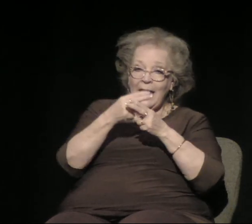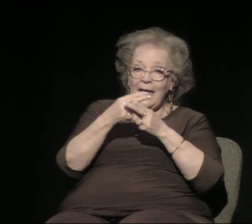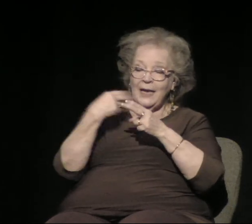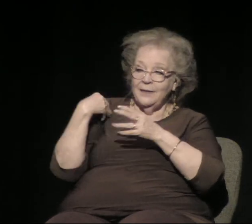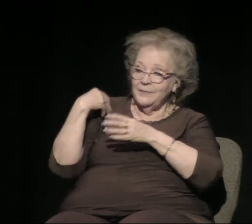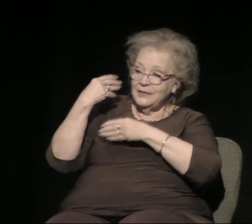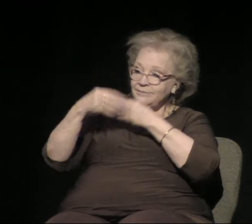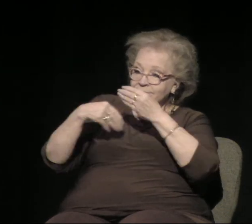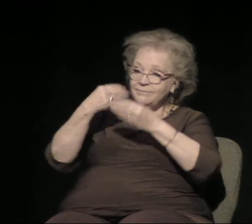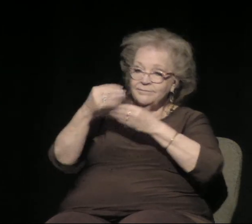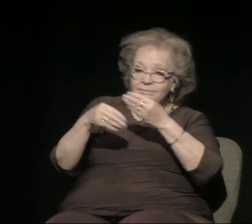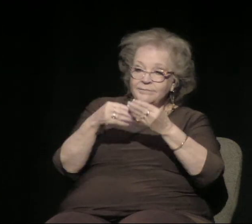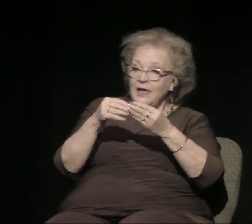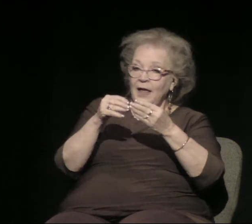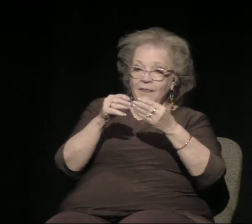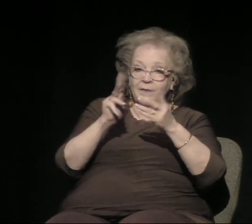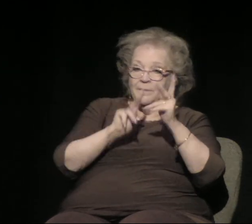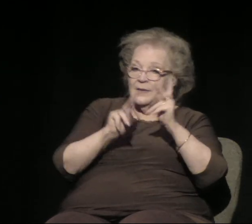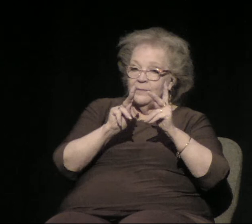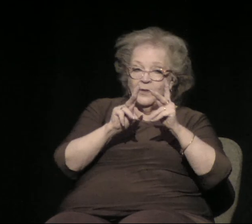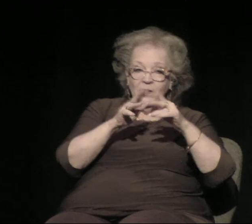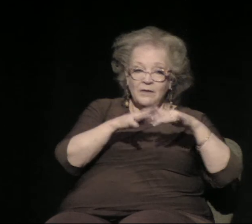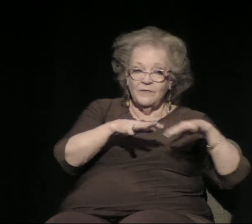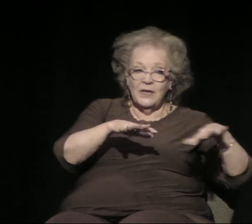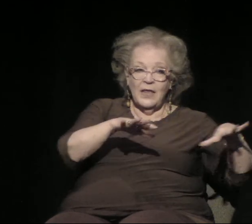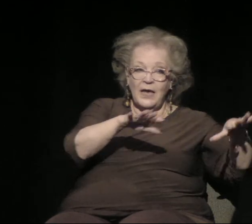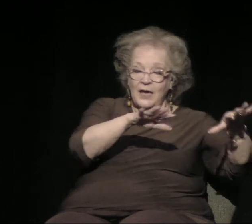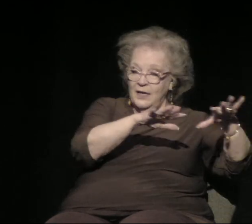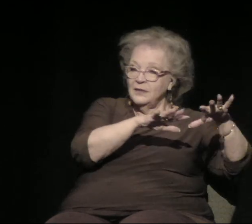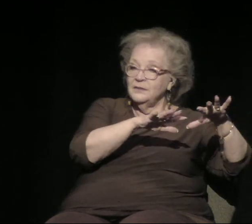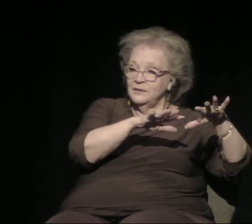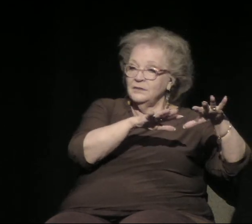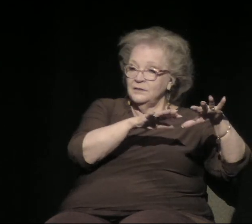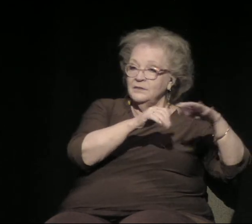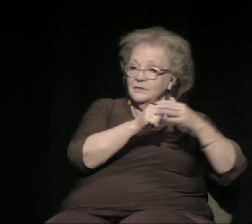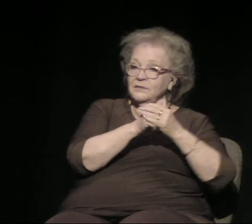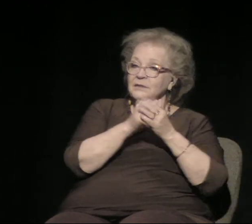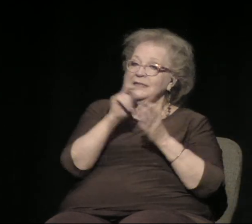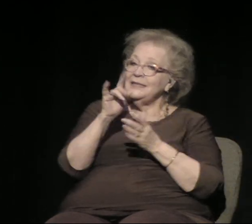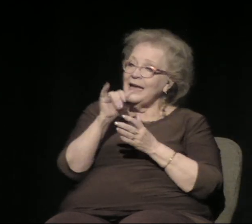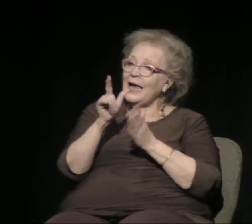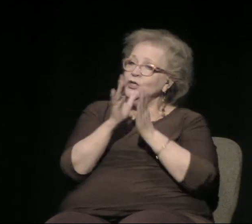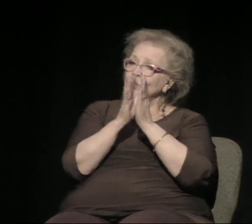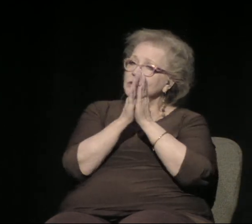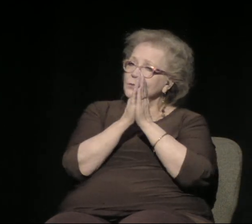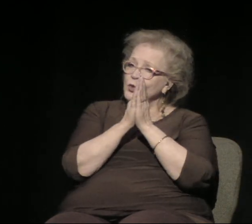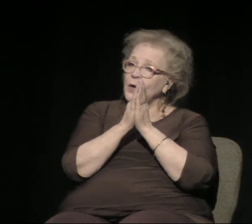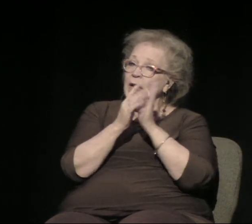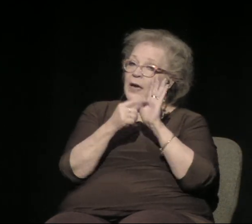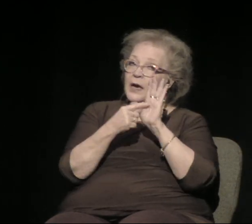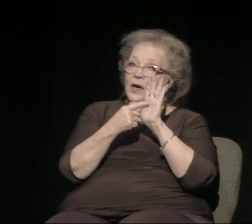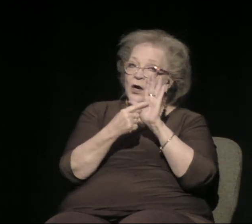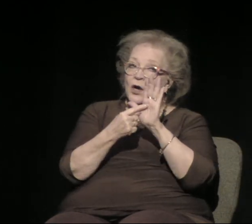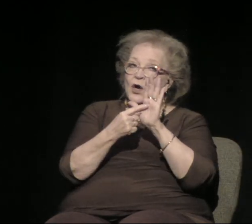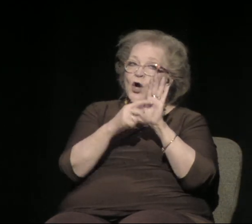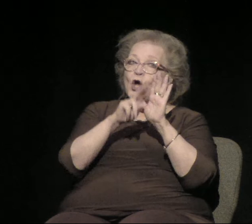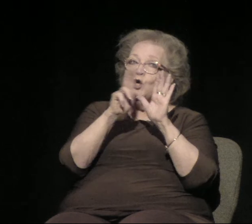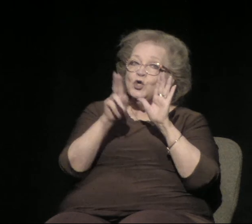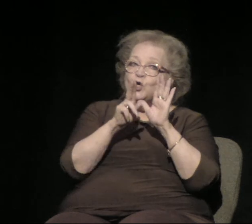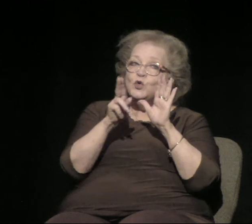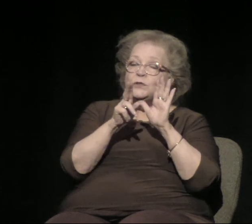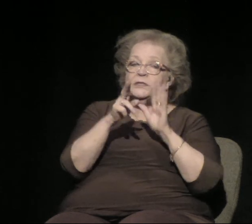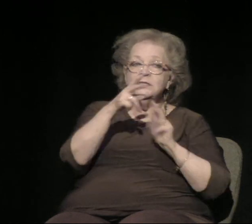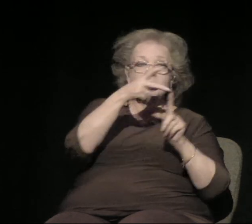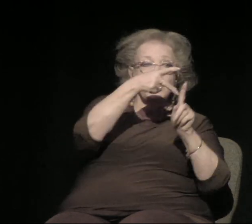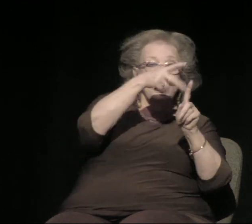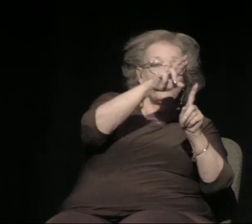ancestors, and to all the people of the land. One of the things I see in Daniel's prayer model here is that he uses a